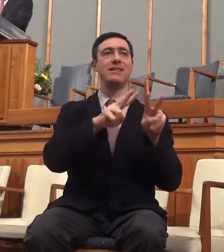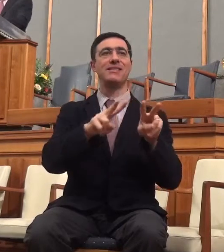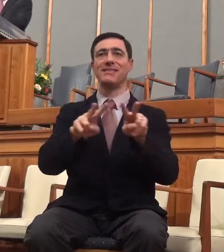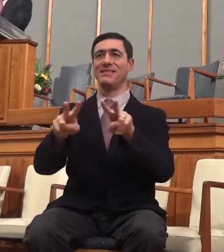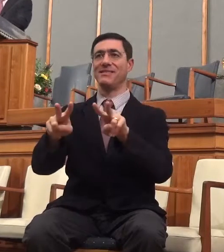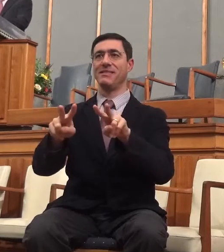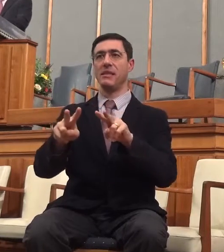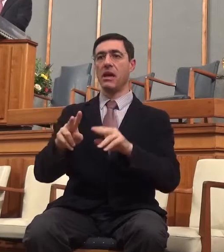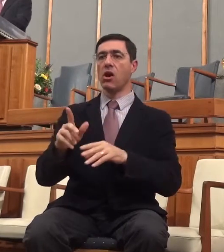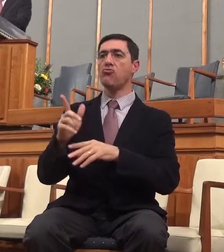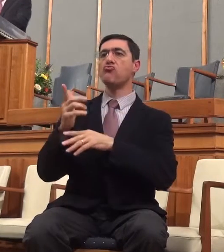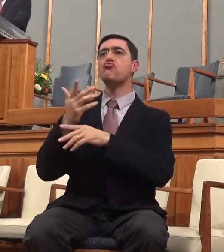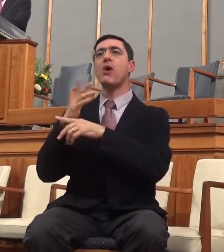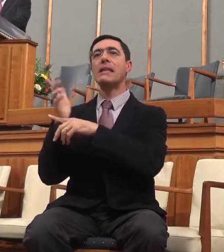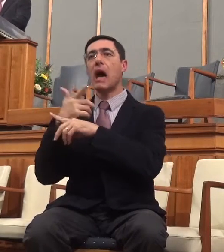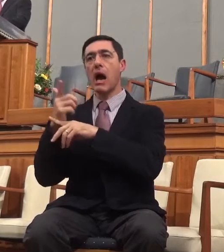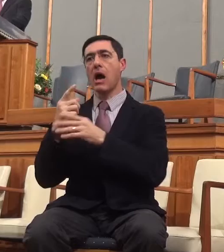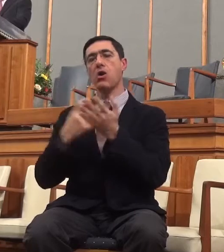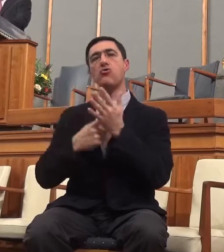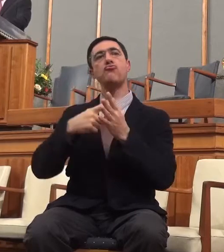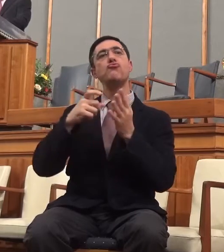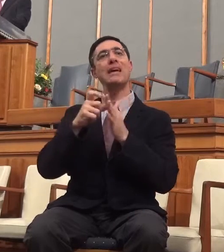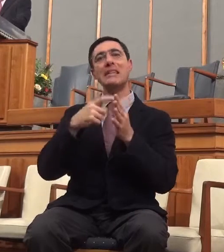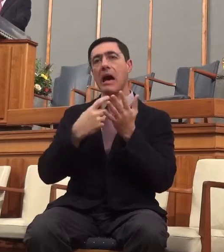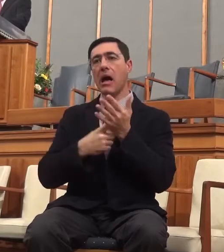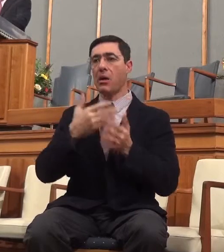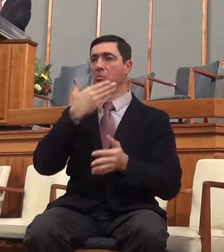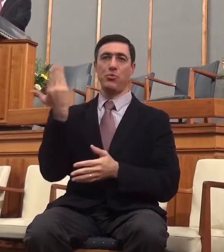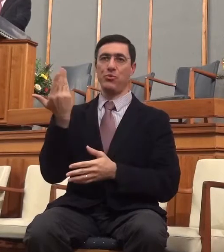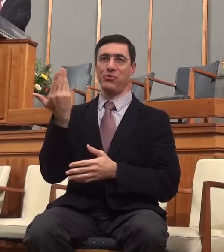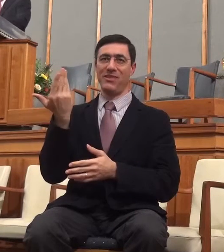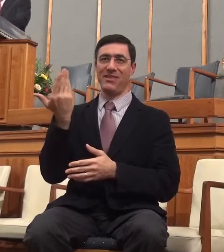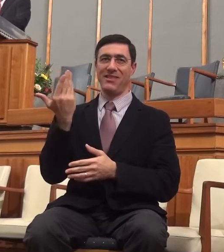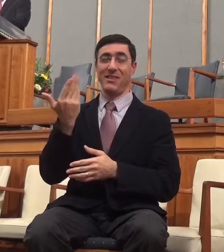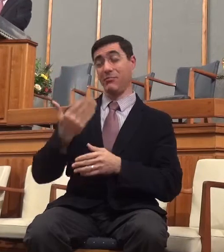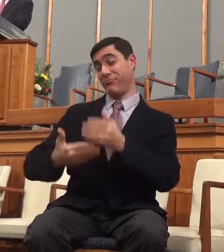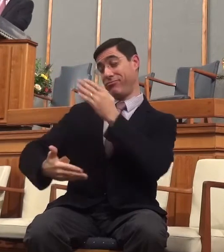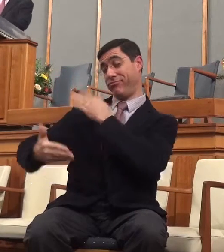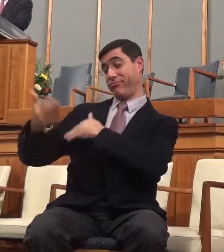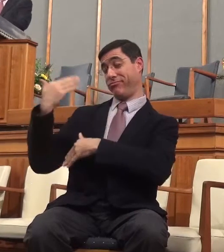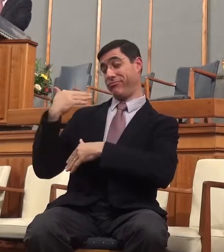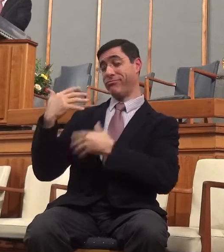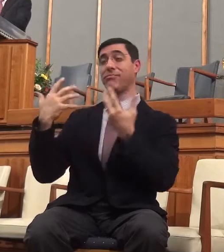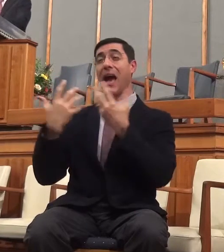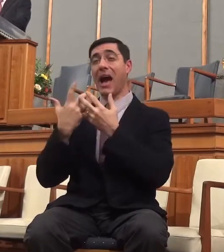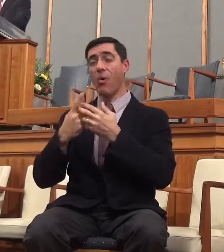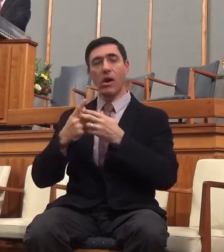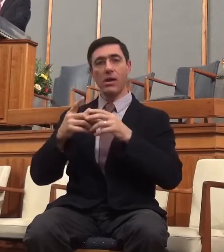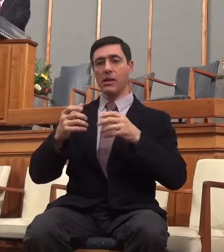directions in the air and all the rest of it. Years and years ago, the first pilots, they just had a look out of the